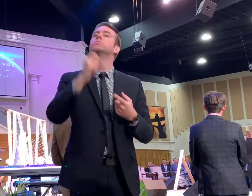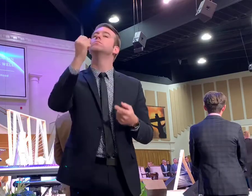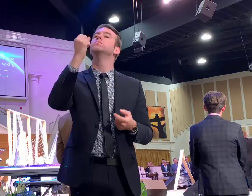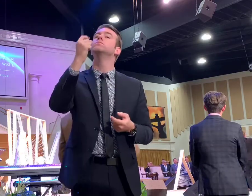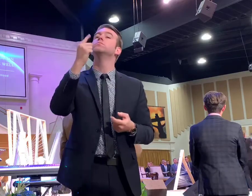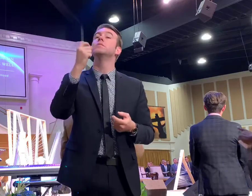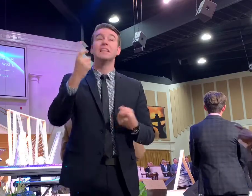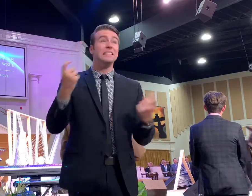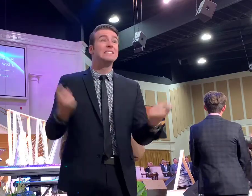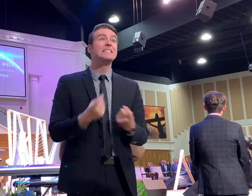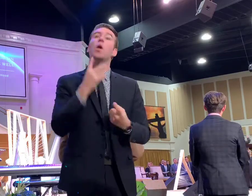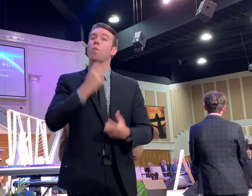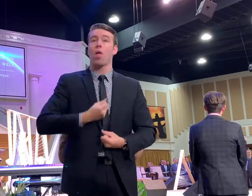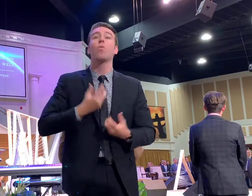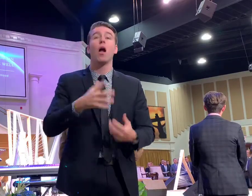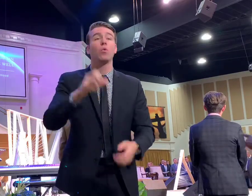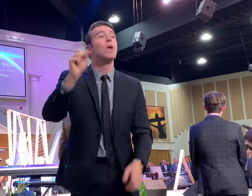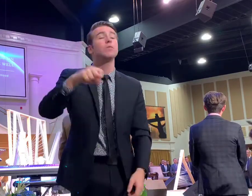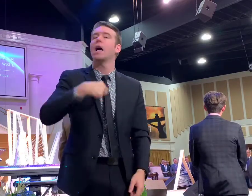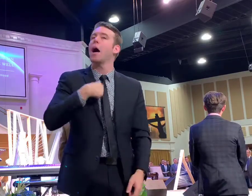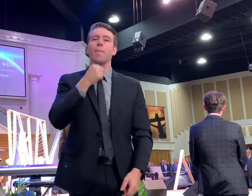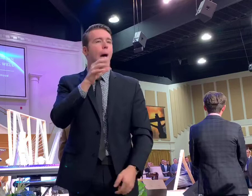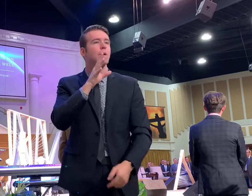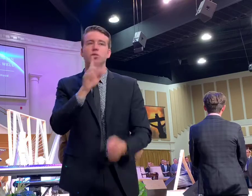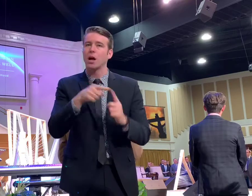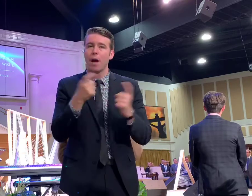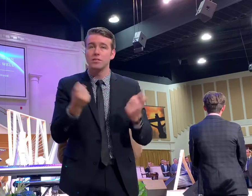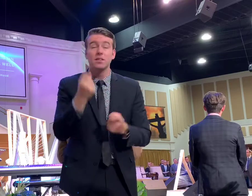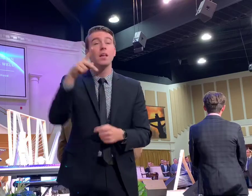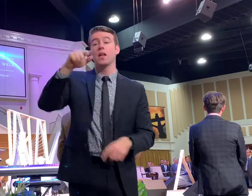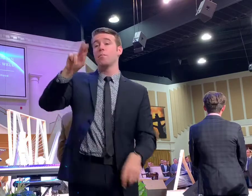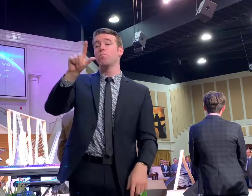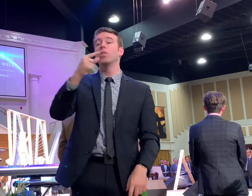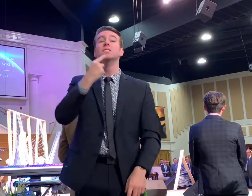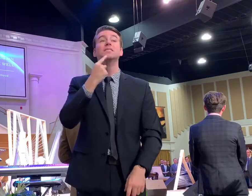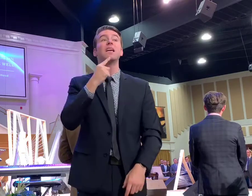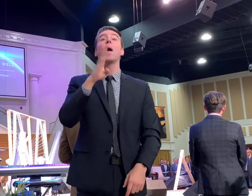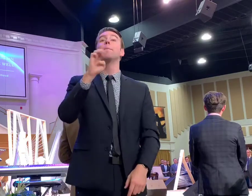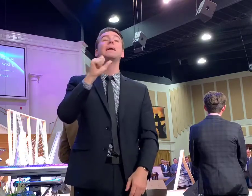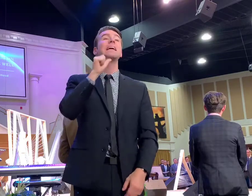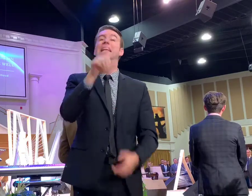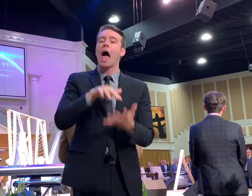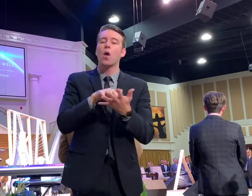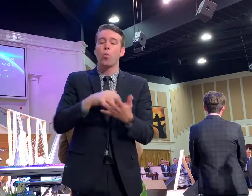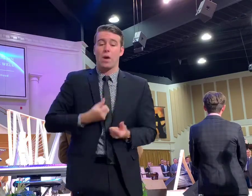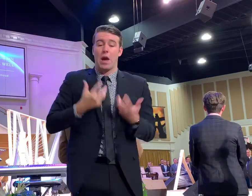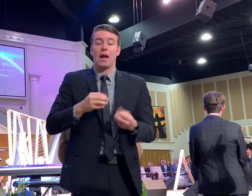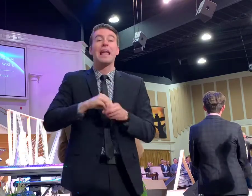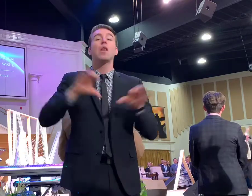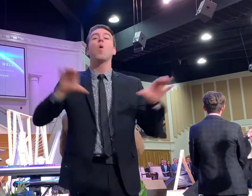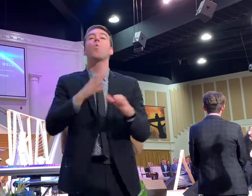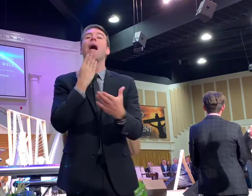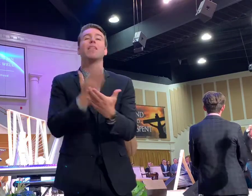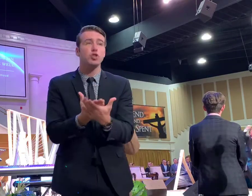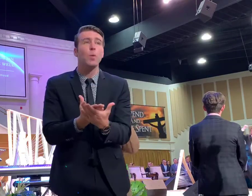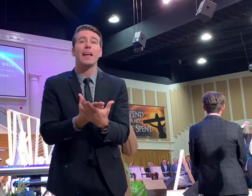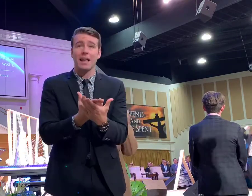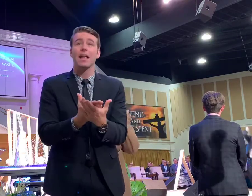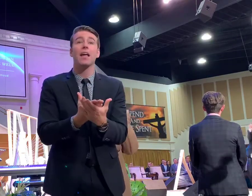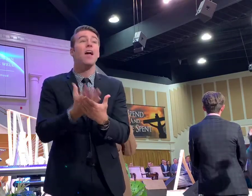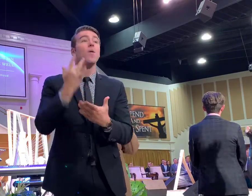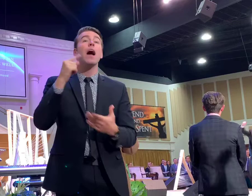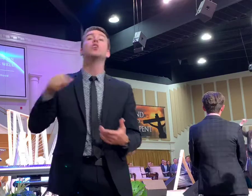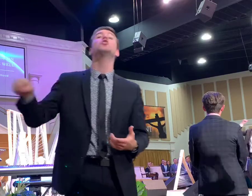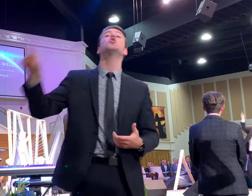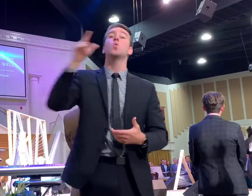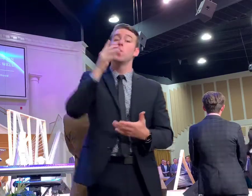sin wears you out. I'm not preaching about sin. Paul put it this way. Be not weary in well-doing, for